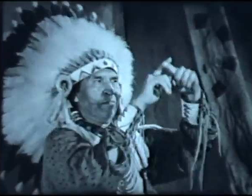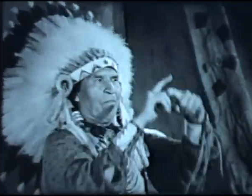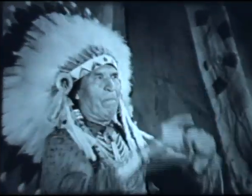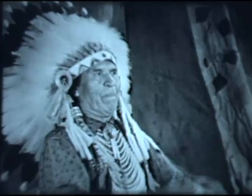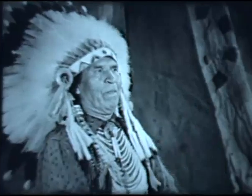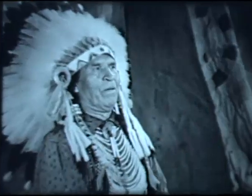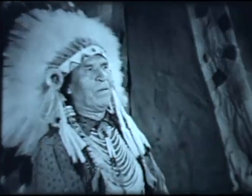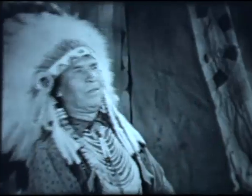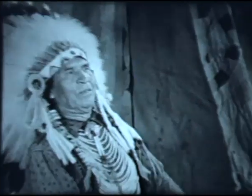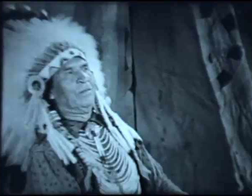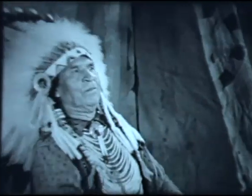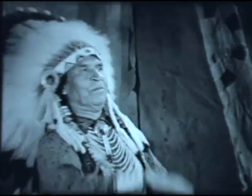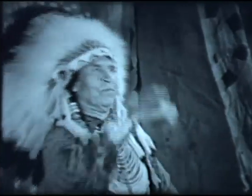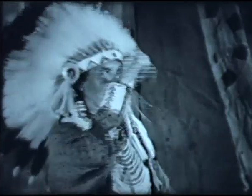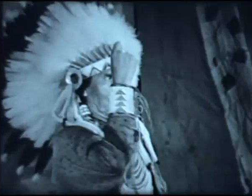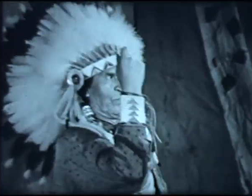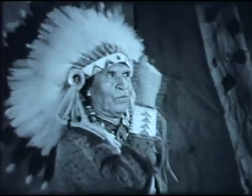stars that you see up there.